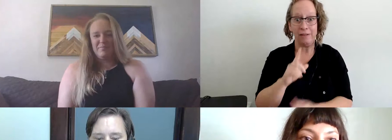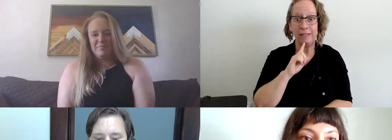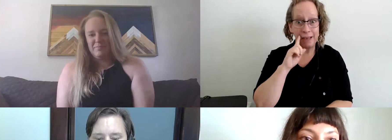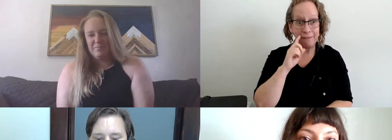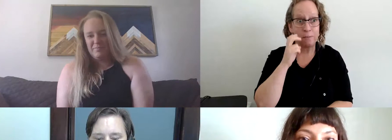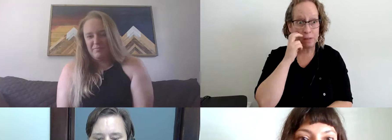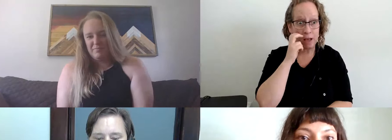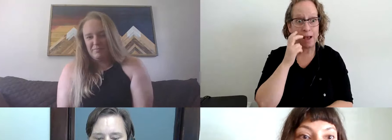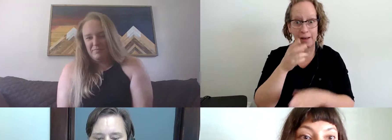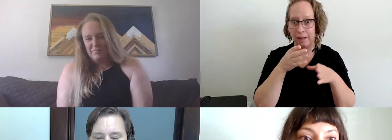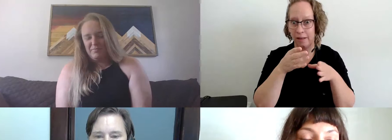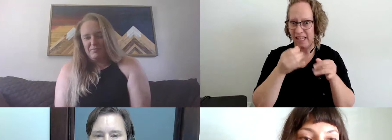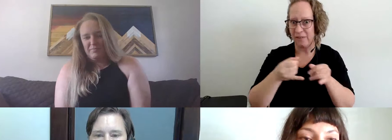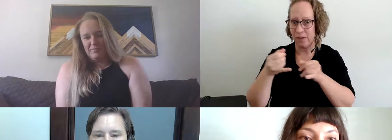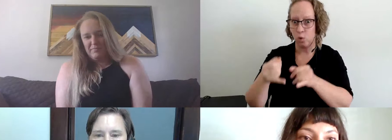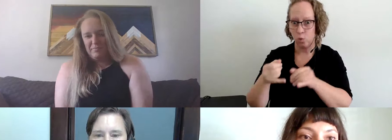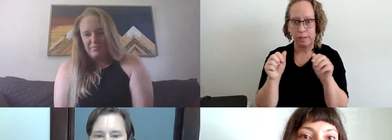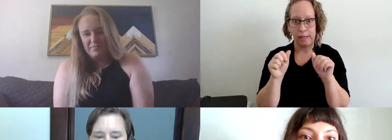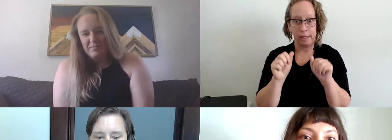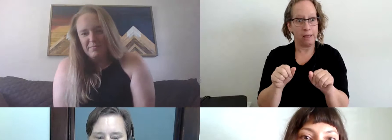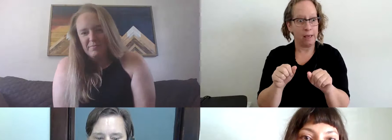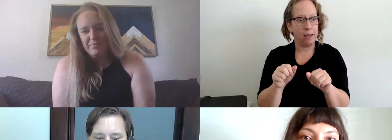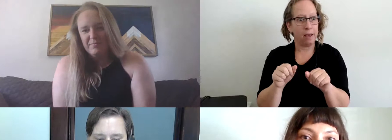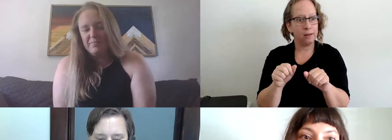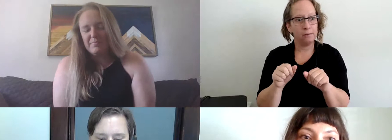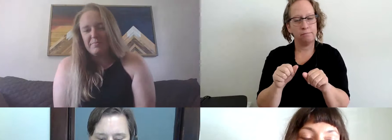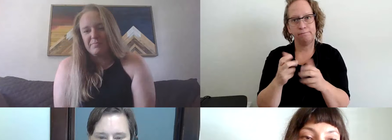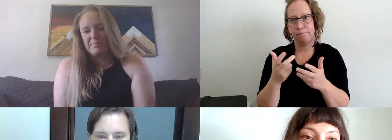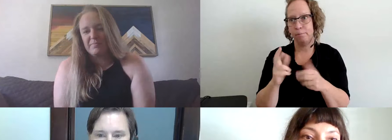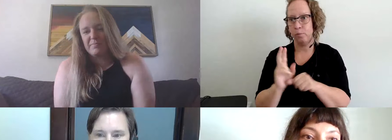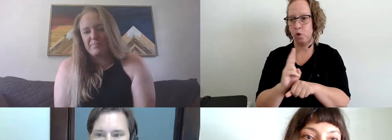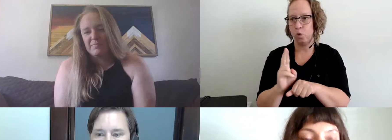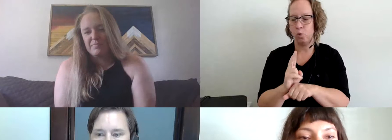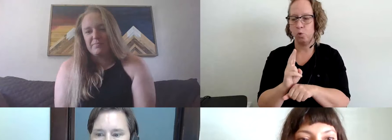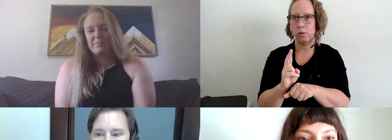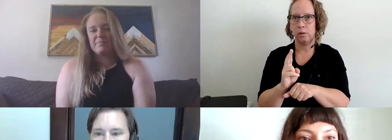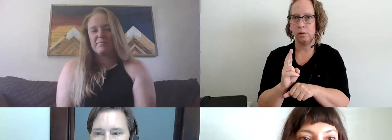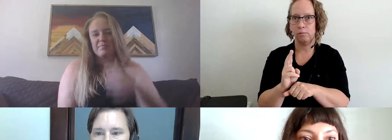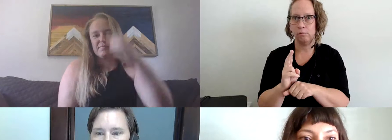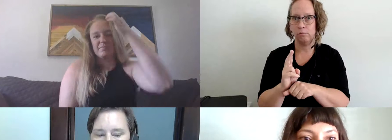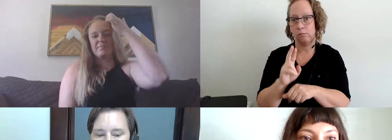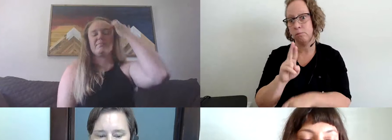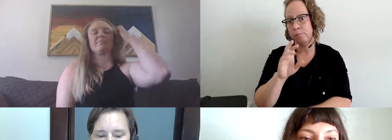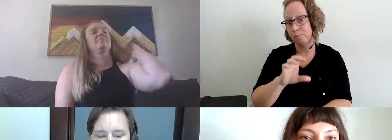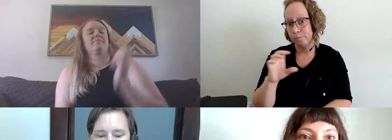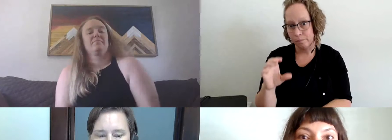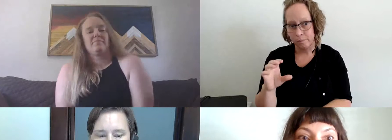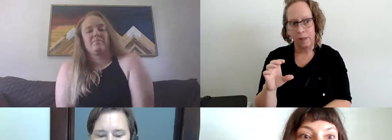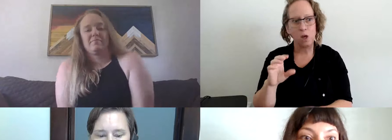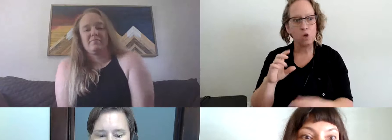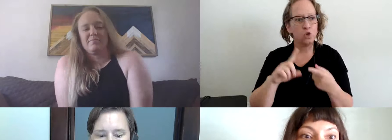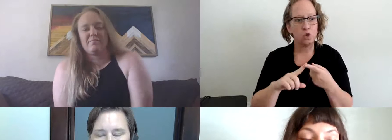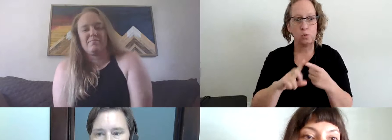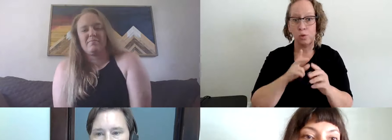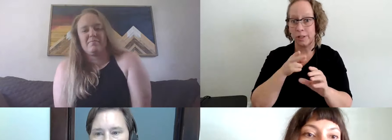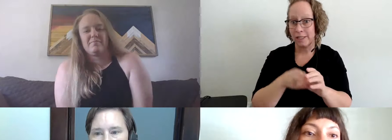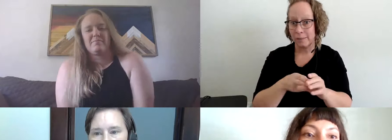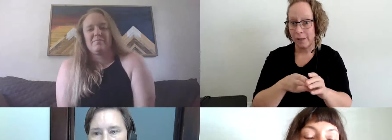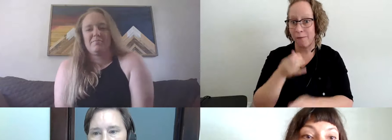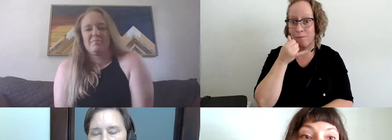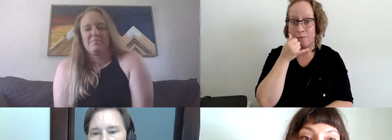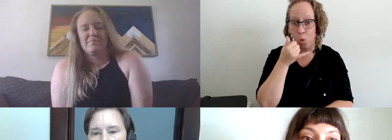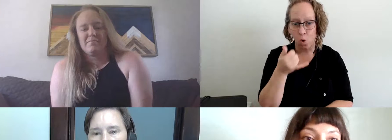deaf-blind individuals are able to use the Relay conference captioning to participate in phone